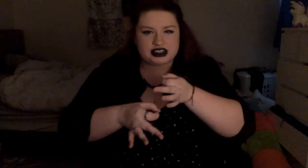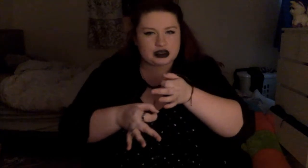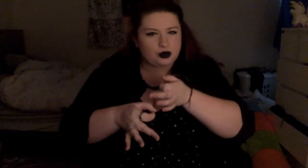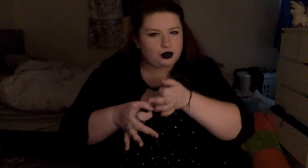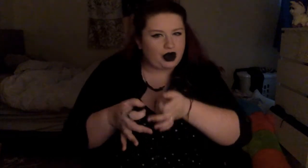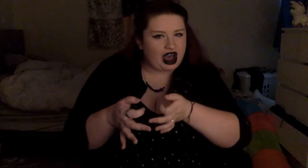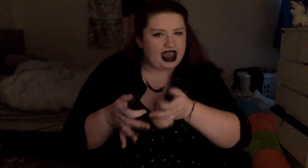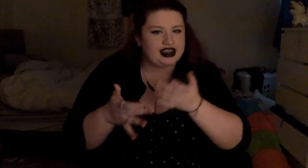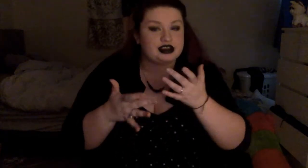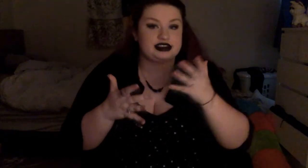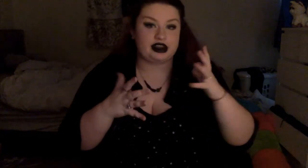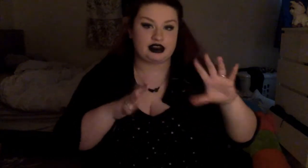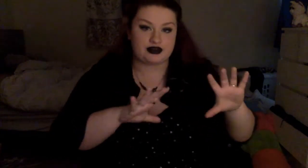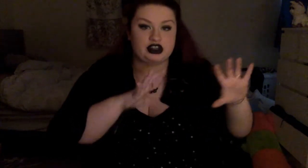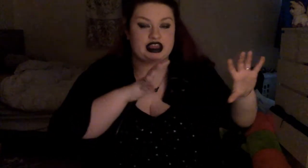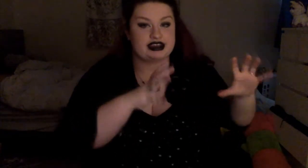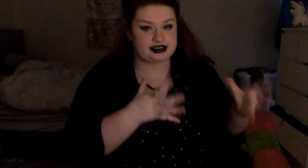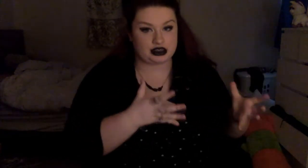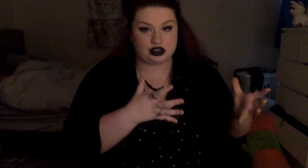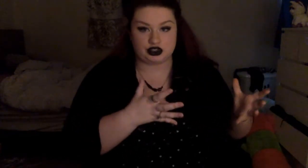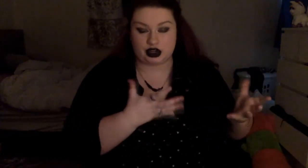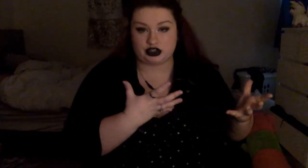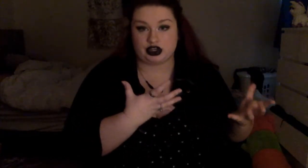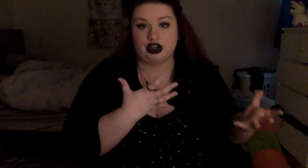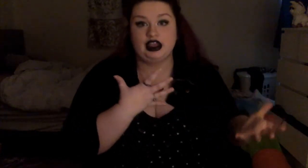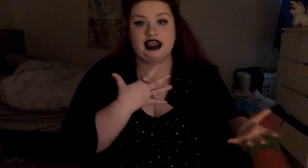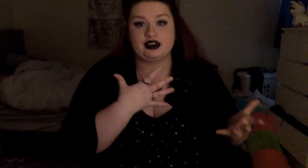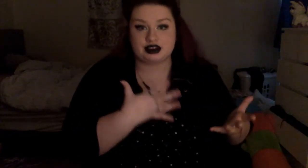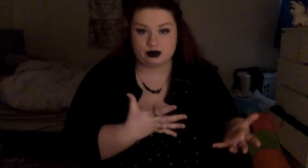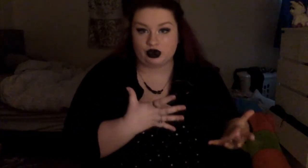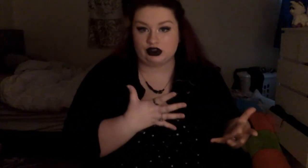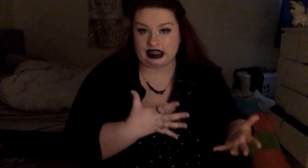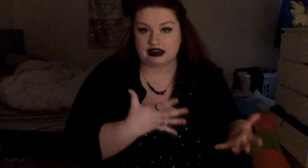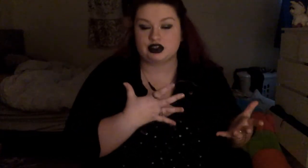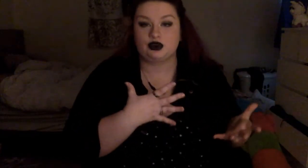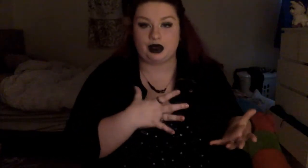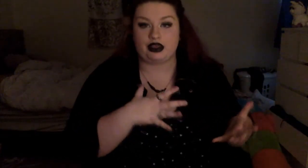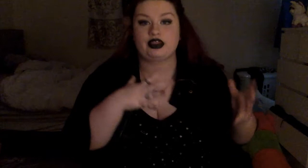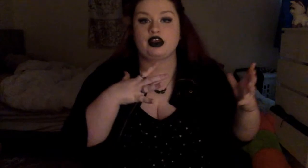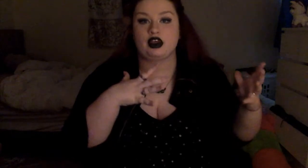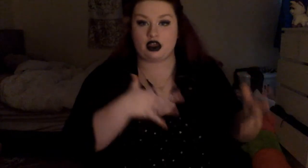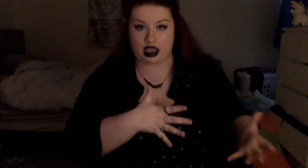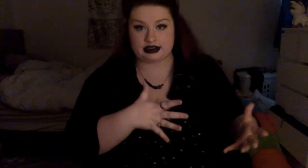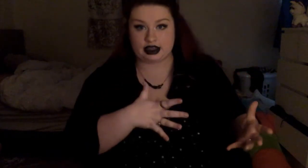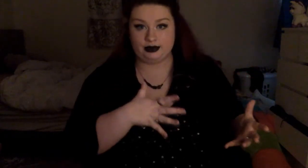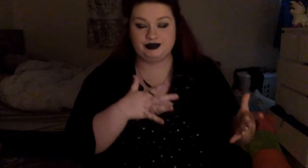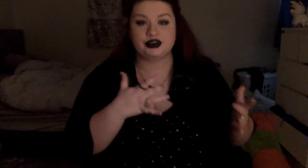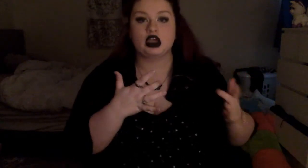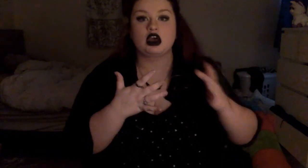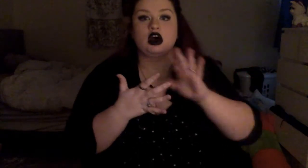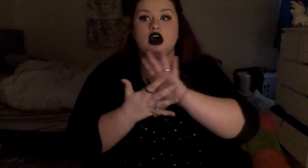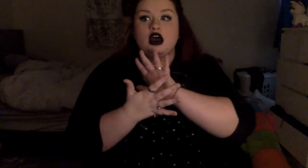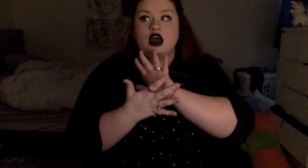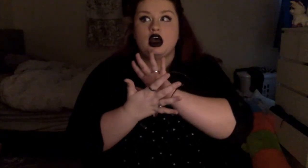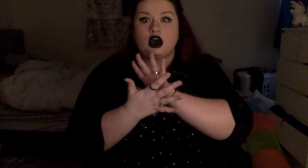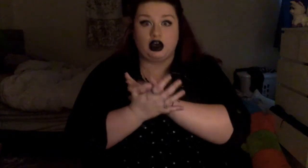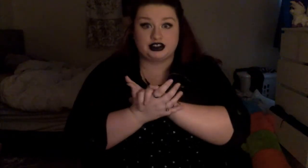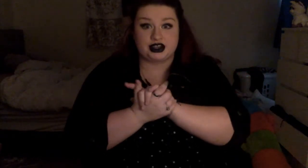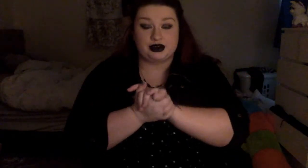see why, because it definitely has sentence structure that is more linked with ASL. Also, if